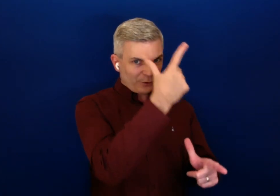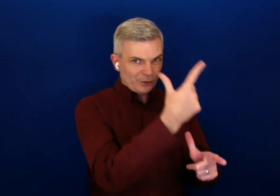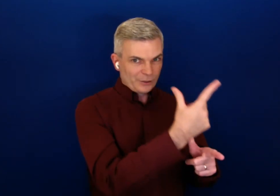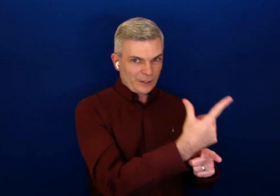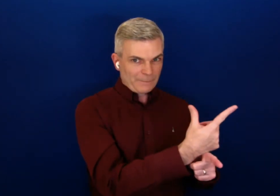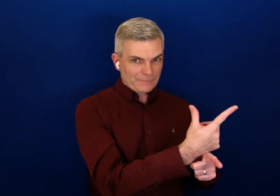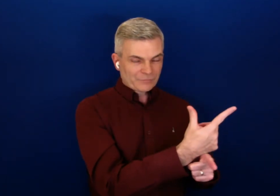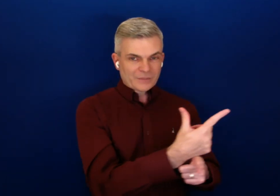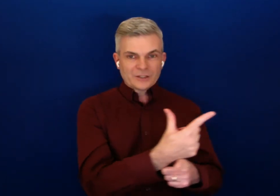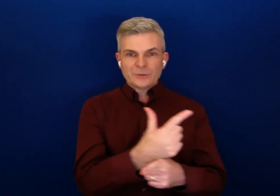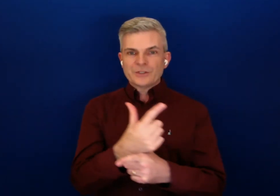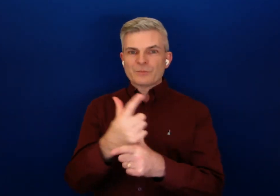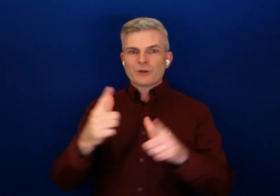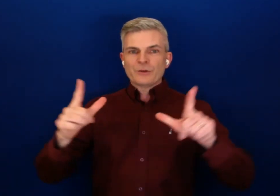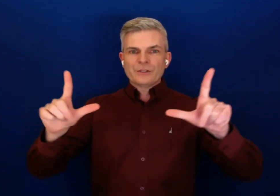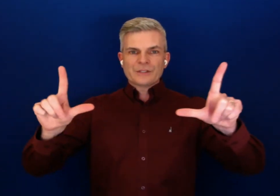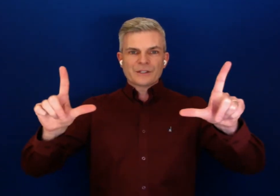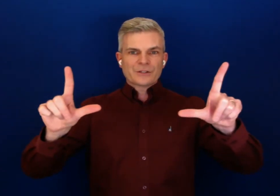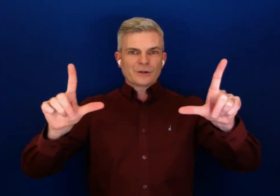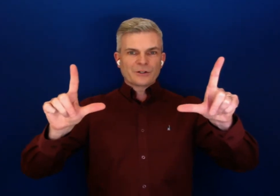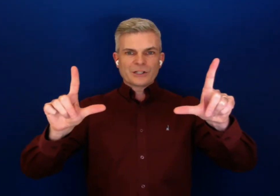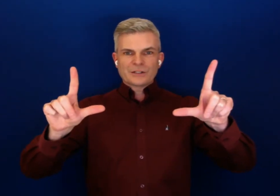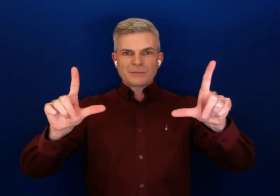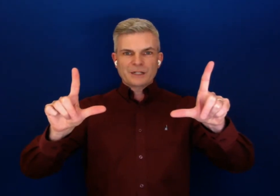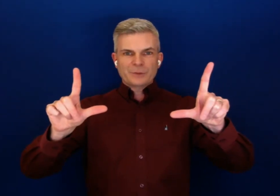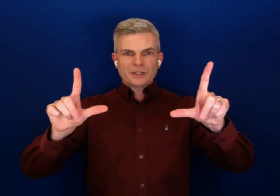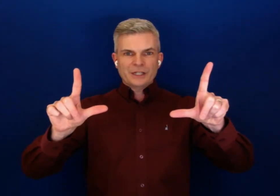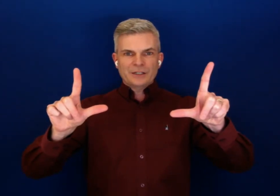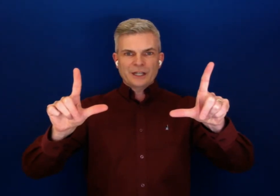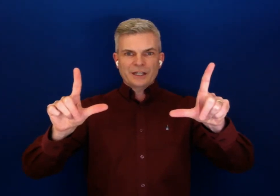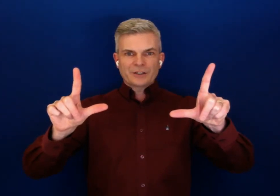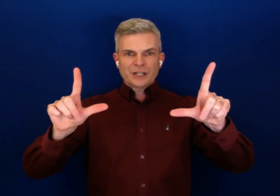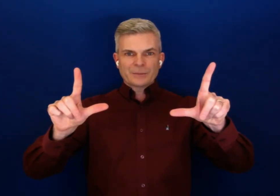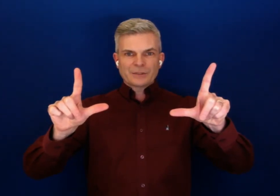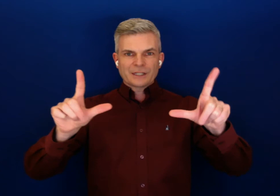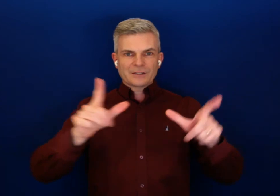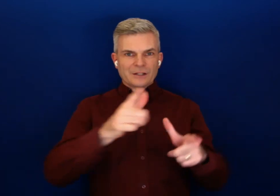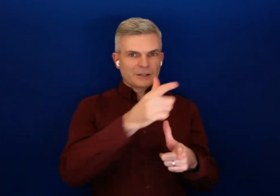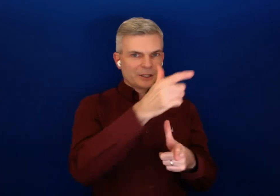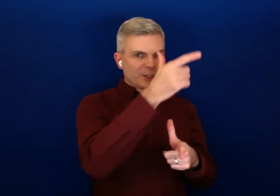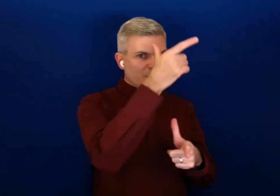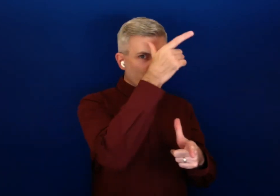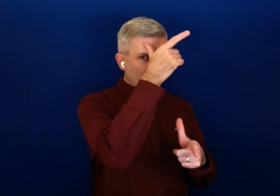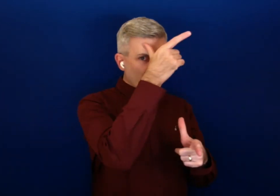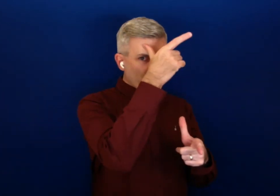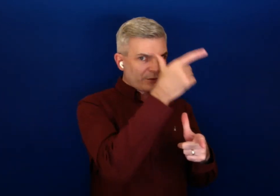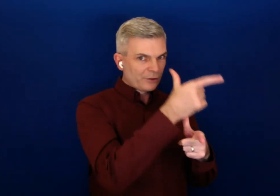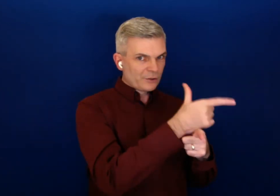brother. Notice brother and sister are just made with the L hand shapes. That's all. Brother,